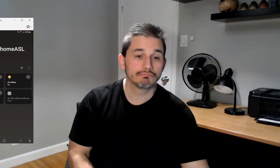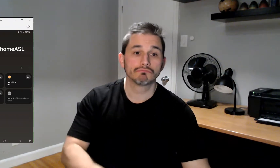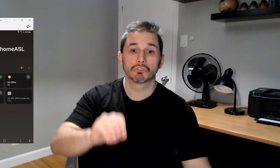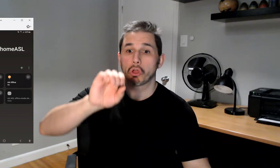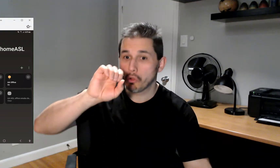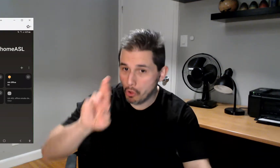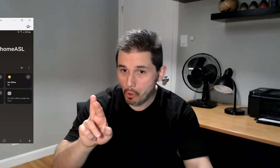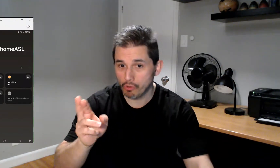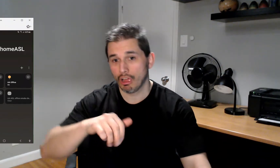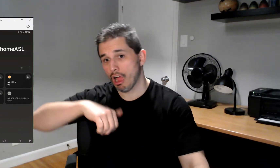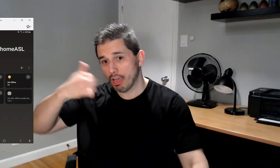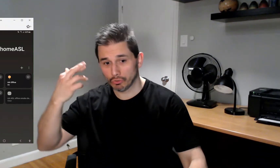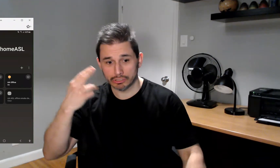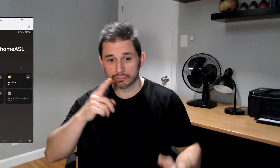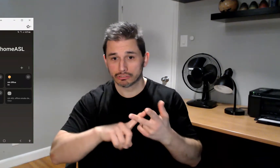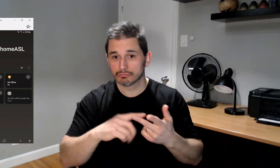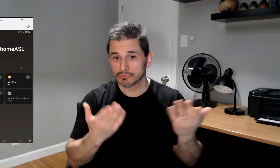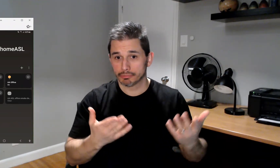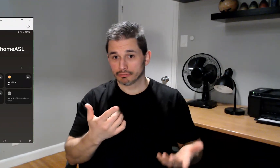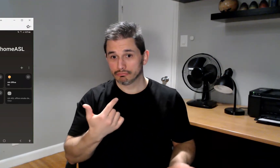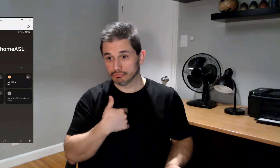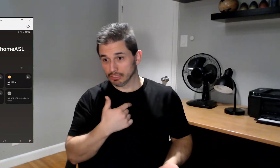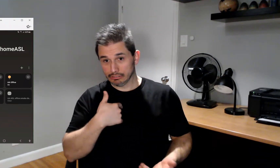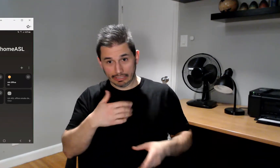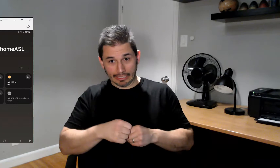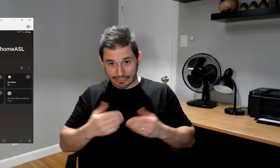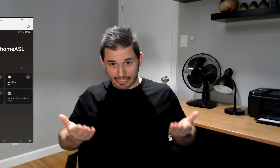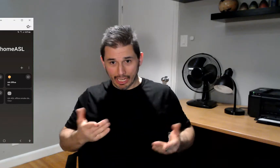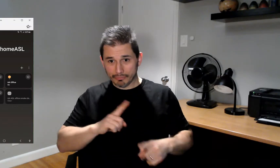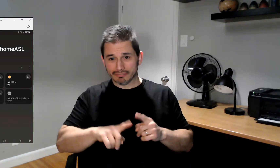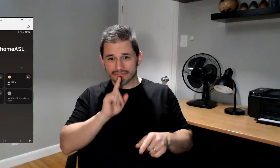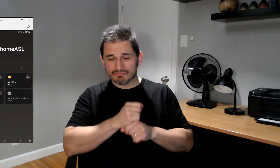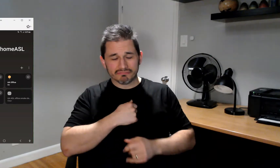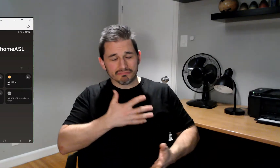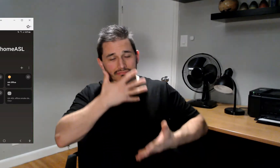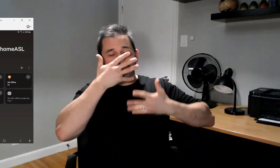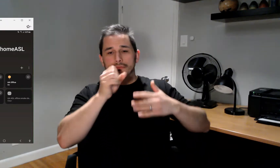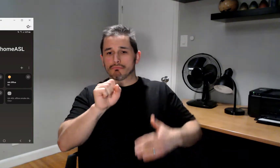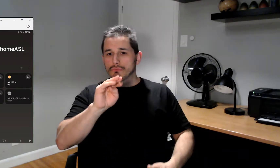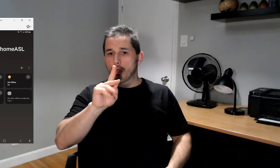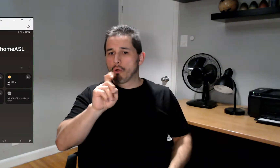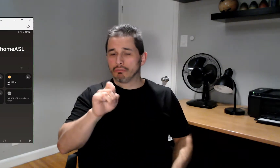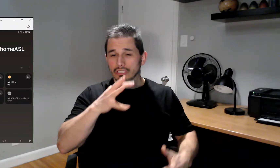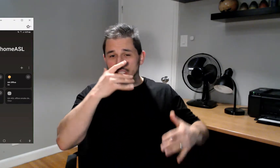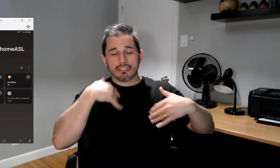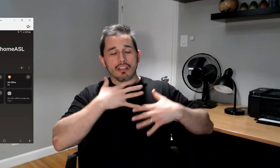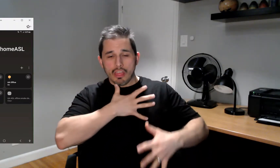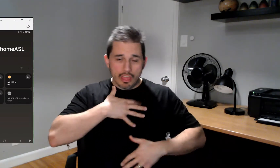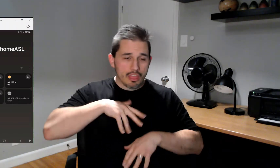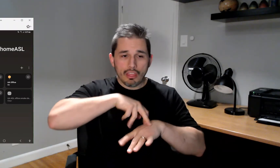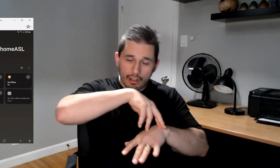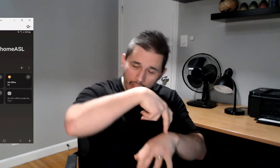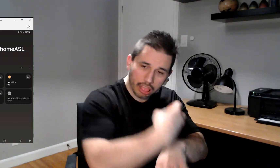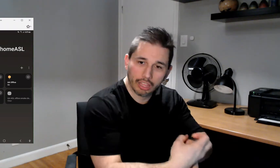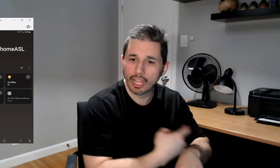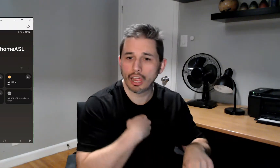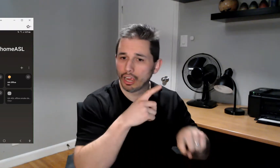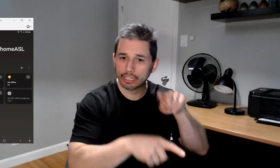unlocked. Another reason could be, if I was in my home during the fire and I've inhaled the smoke and